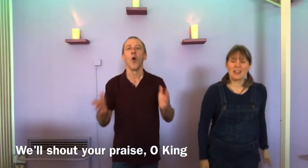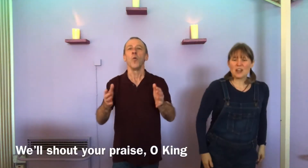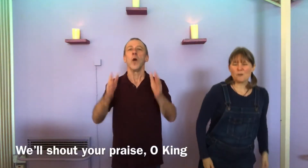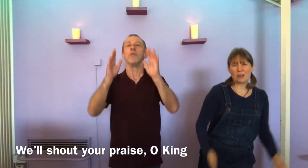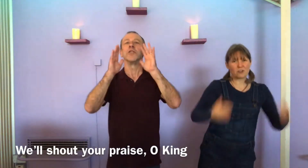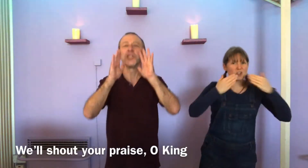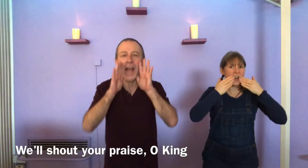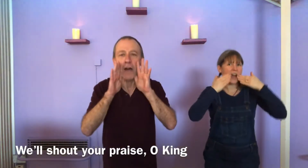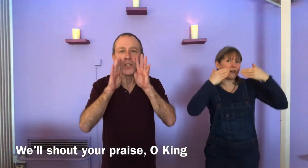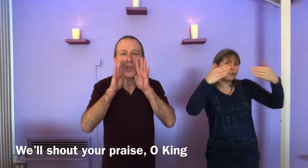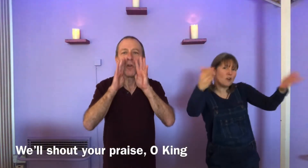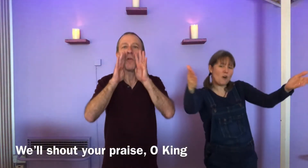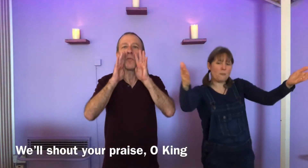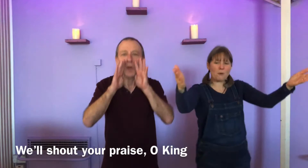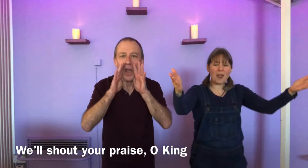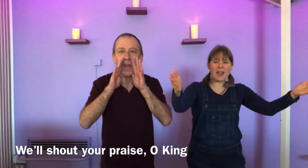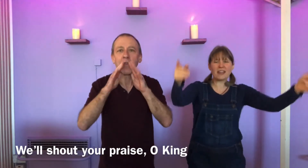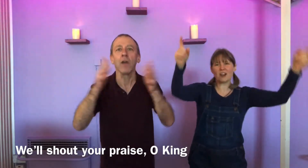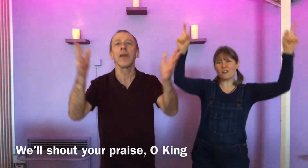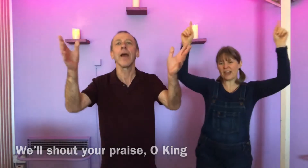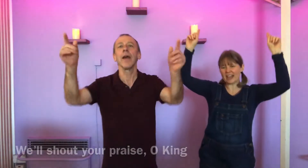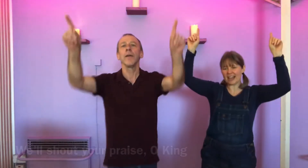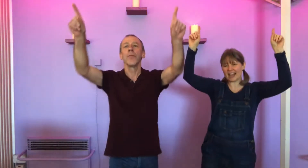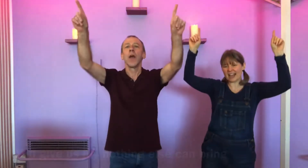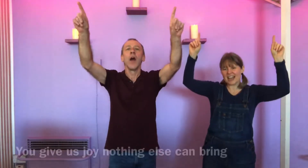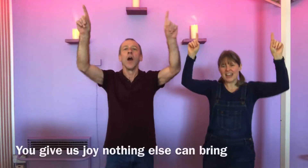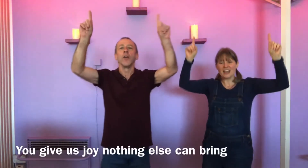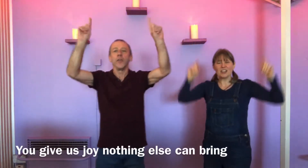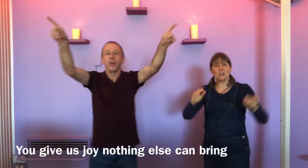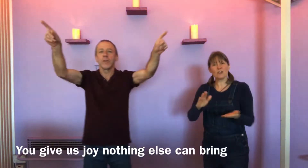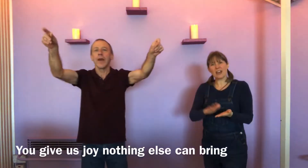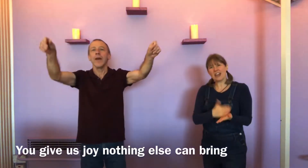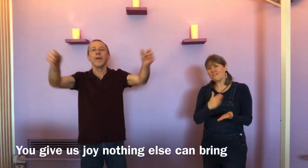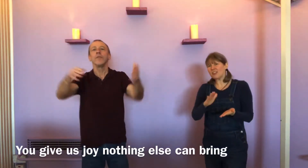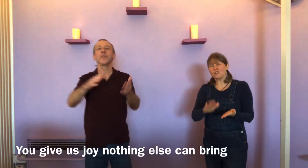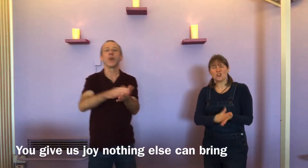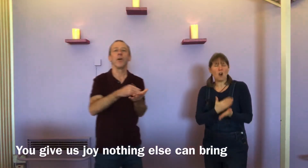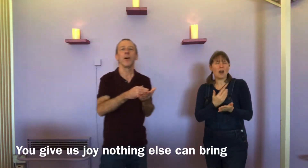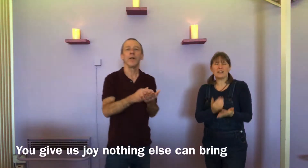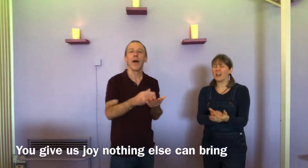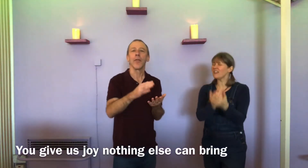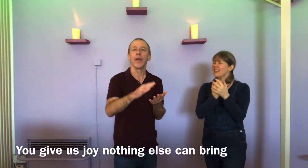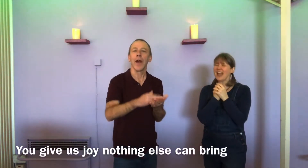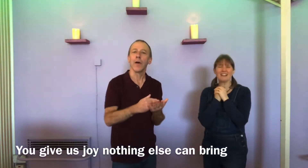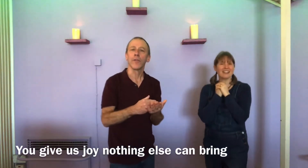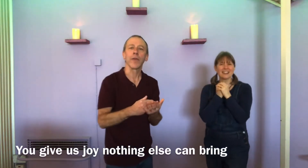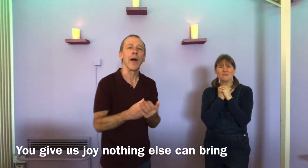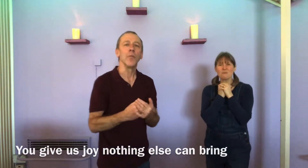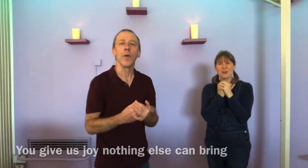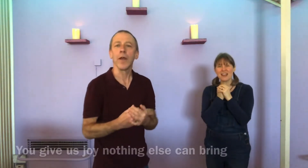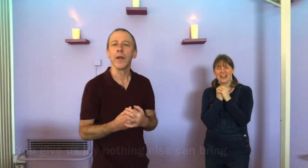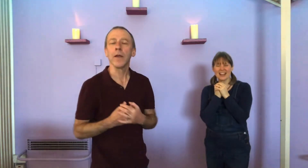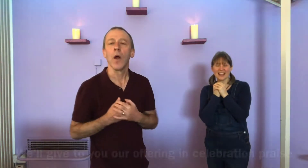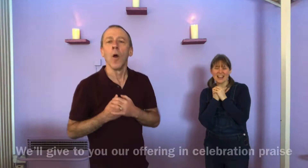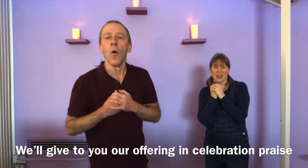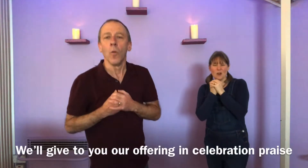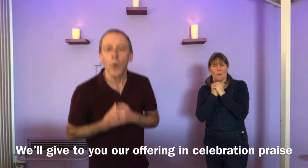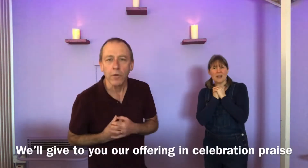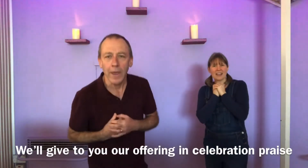We'll shout your praise, O King You give us joy, nothing else can bring We'll give